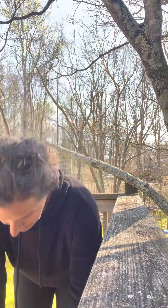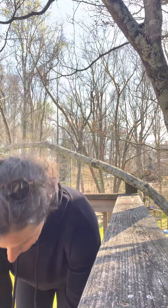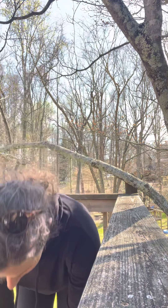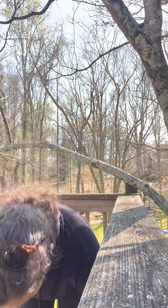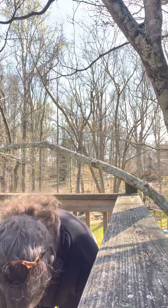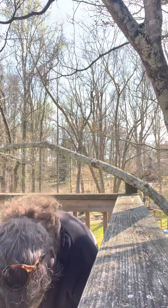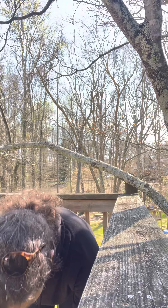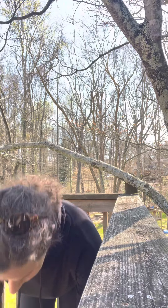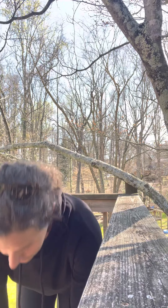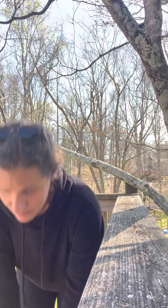bend over.